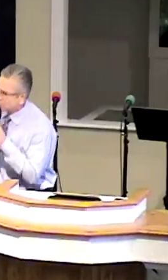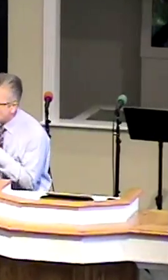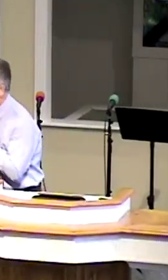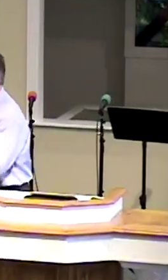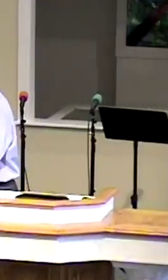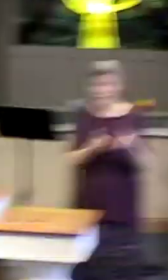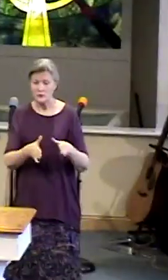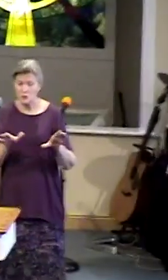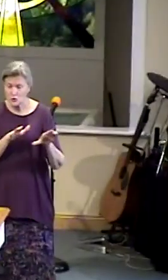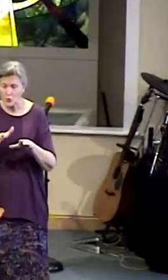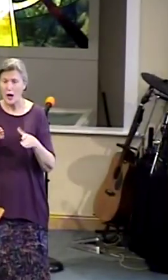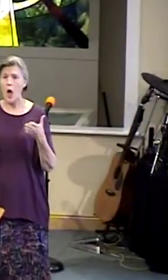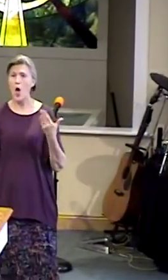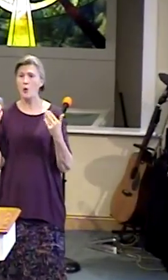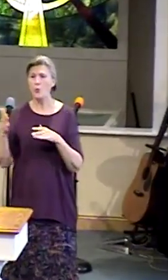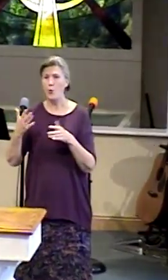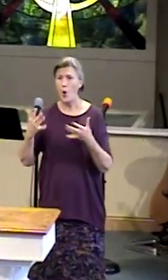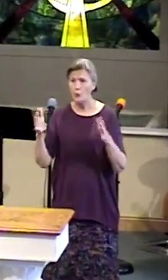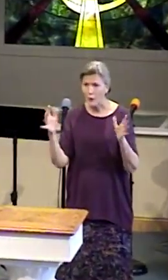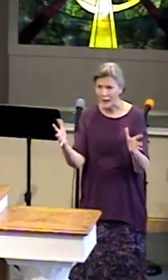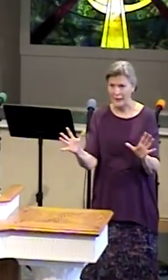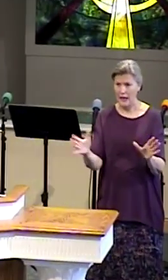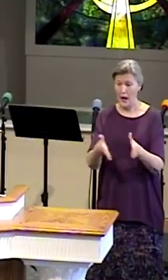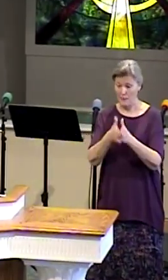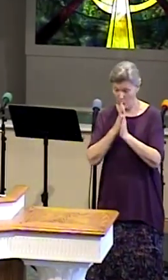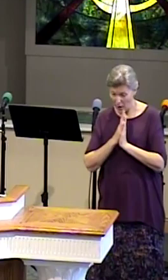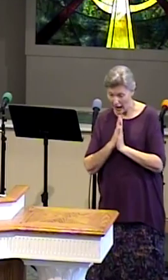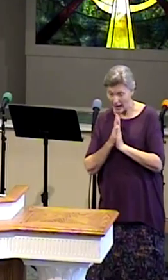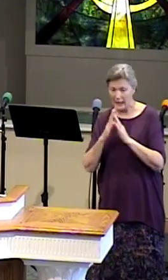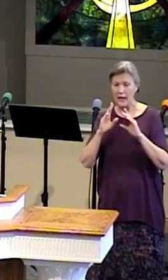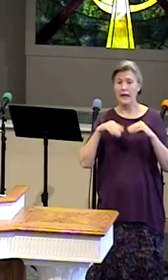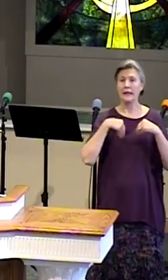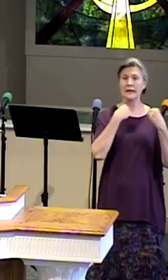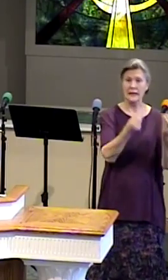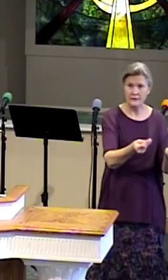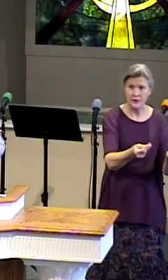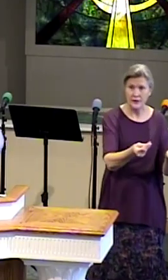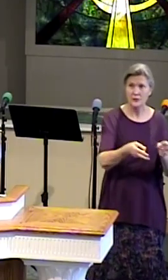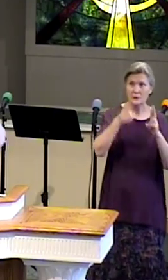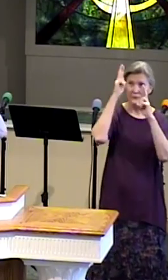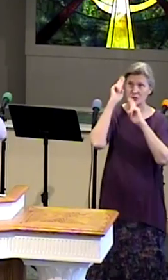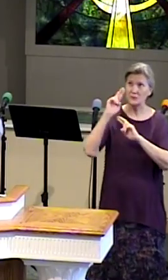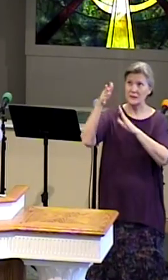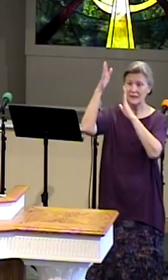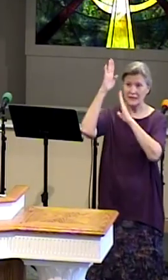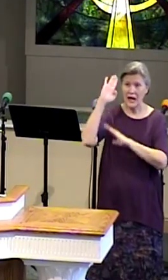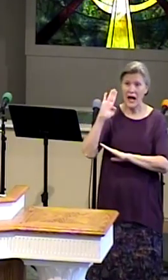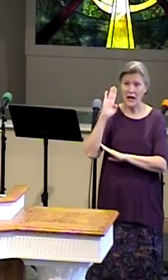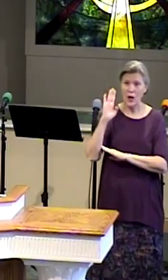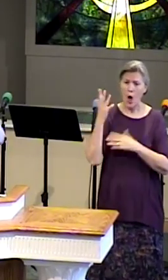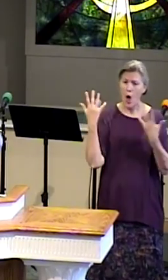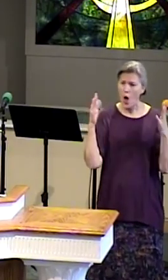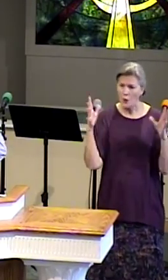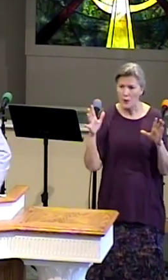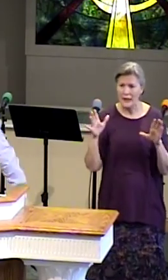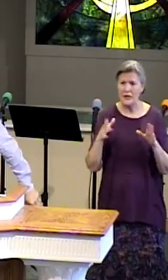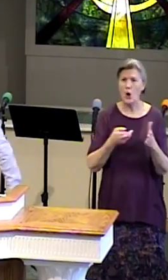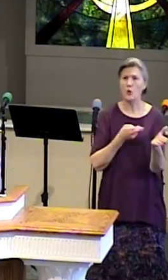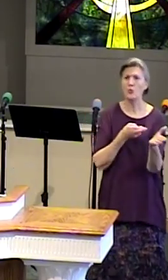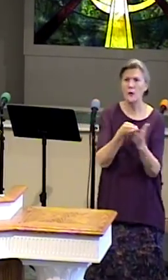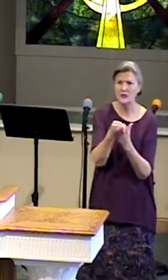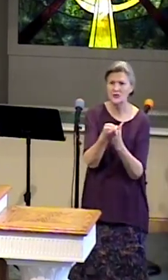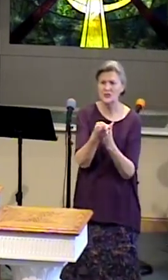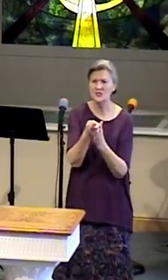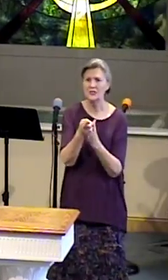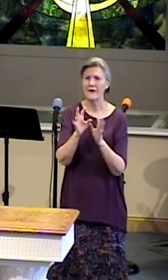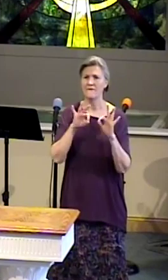already doing. They were praying. They were giving. They were respecting God. They were already righteous.